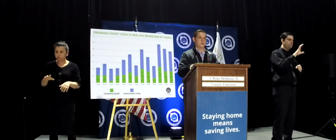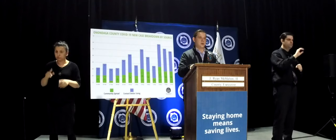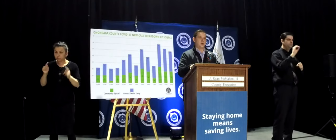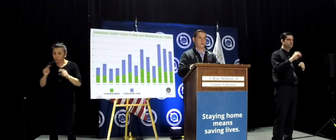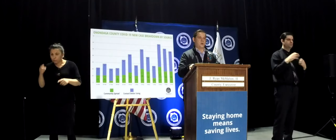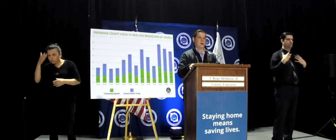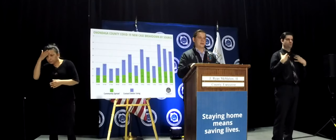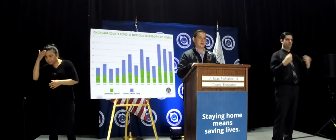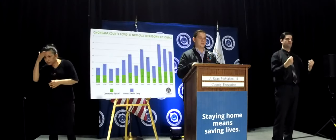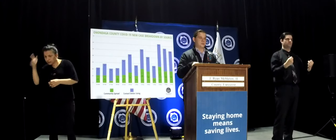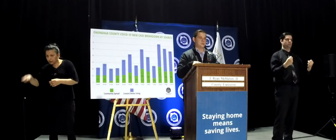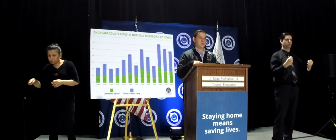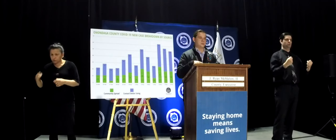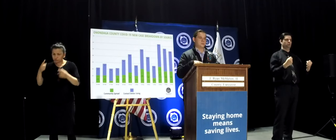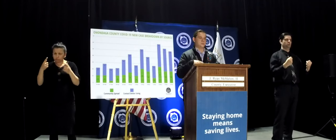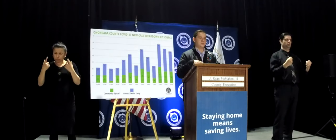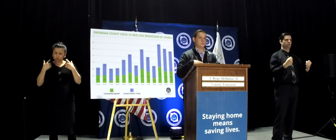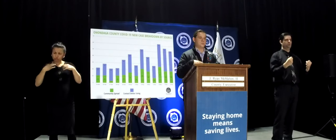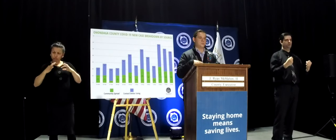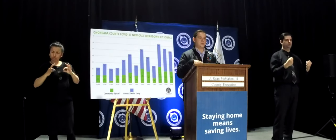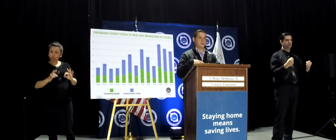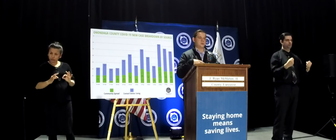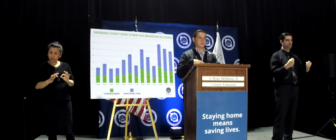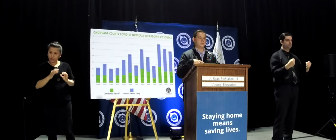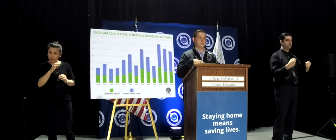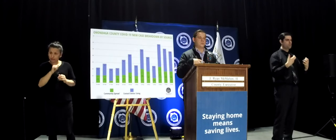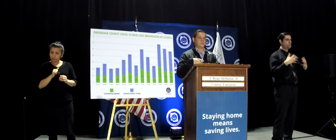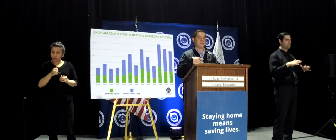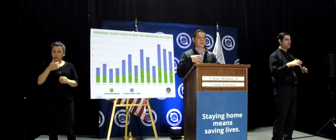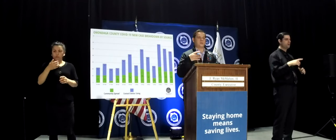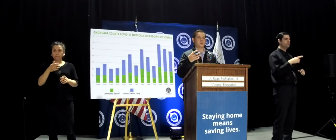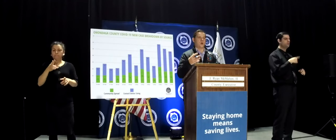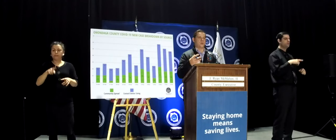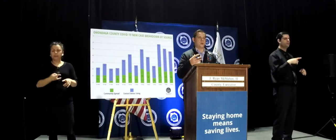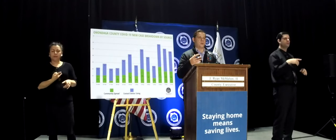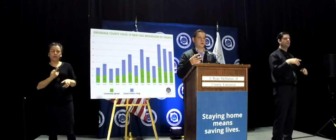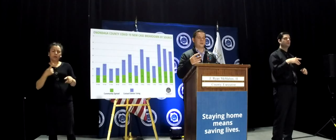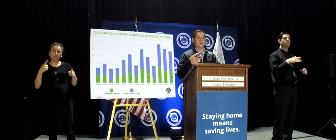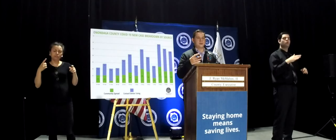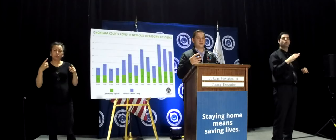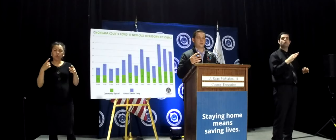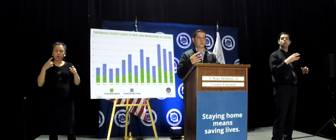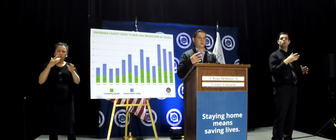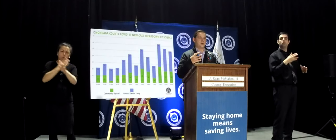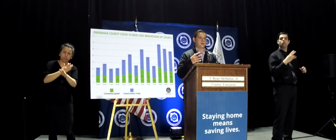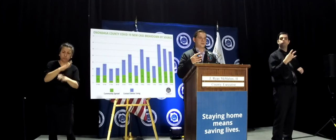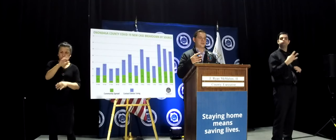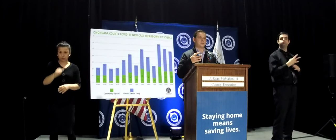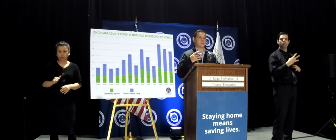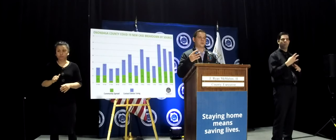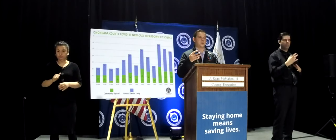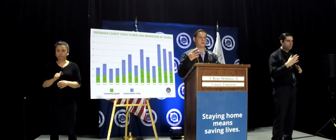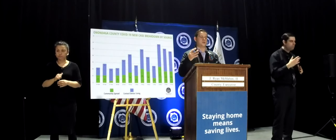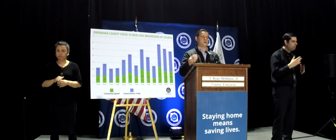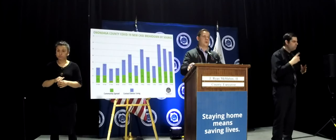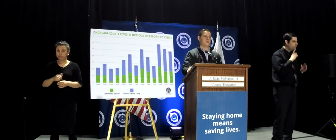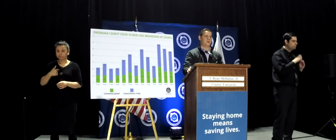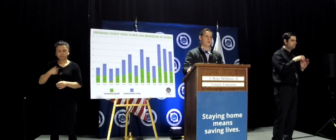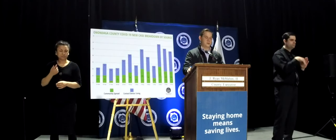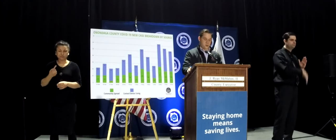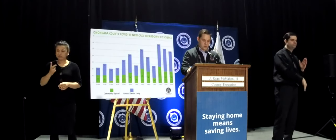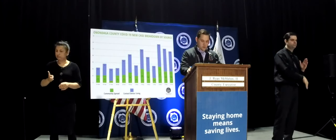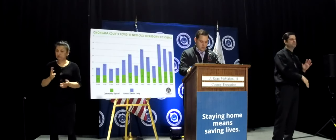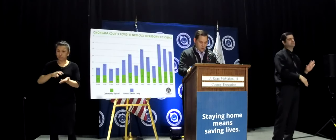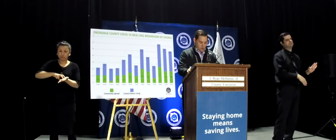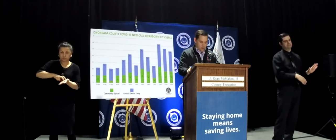healed. We don't want them to be healed from COVID, but still be susceptible to other sort of